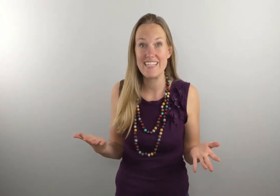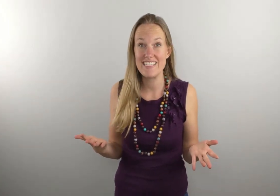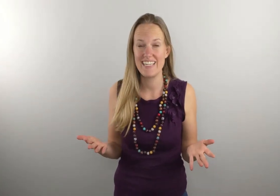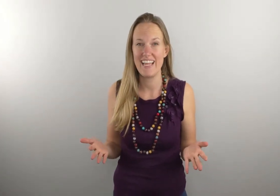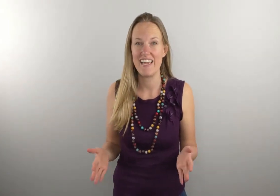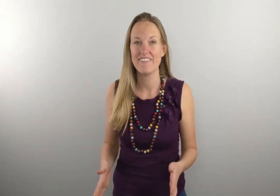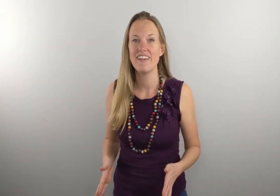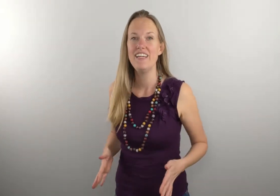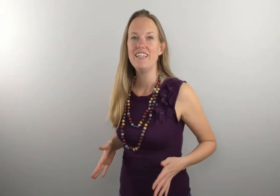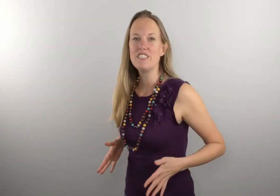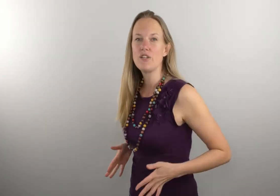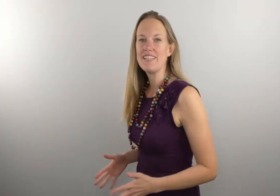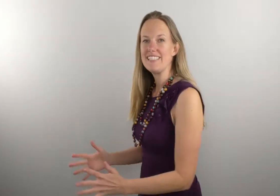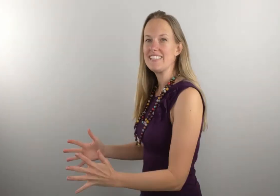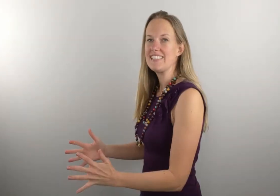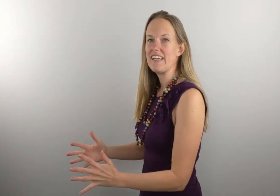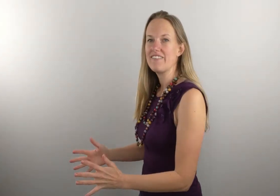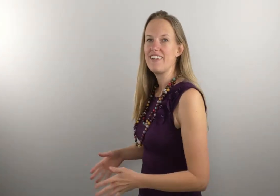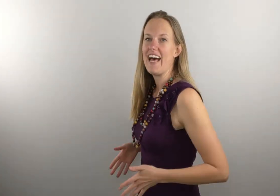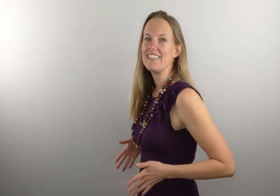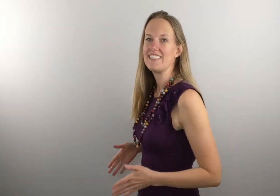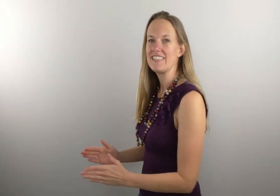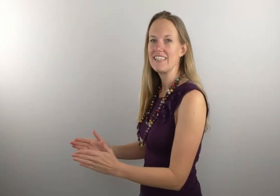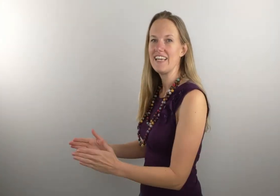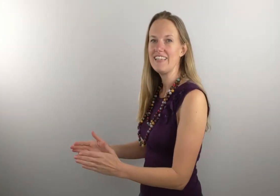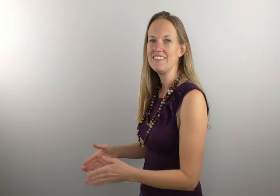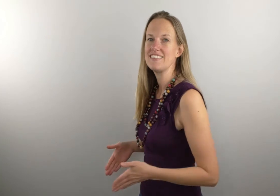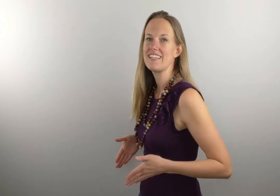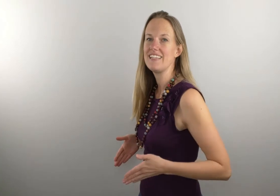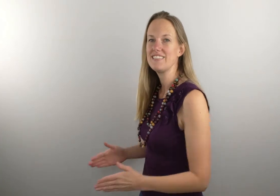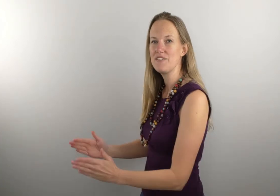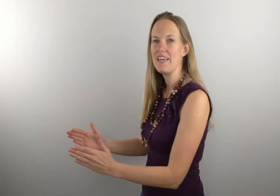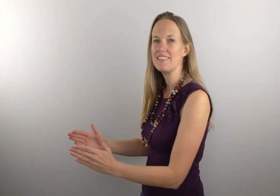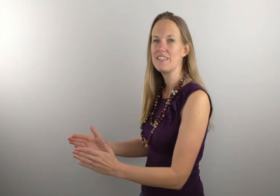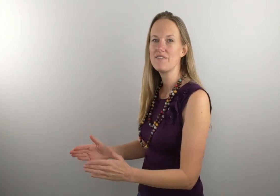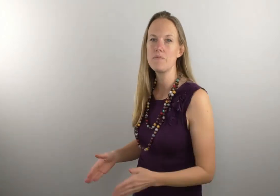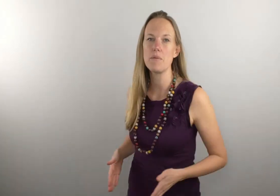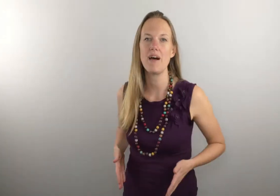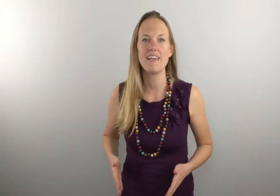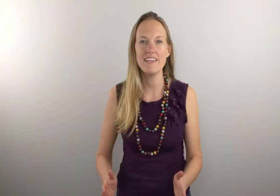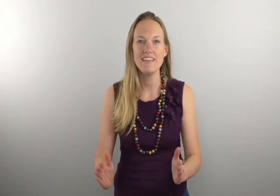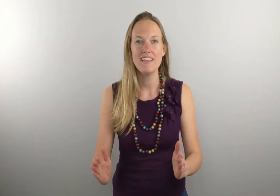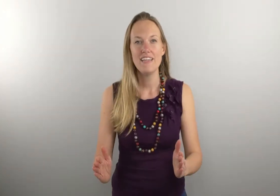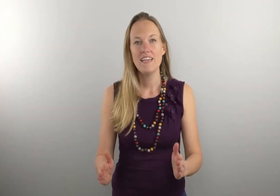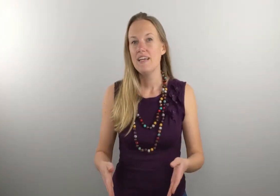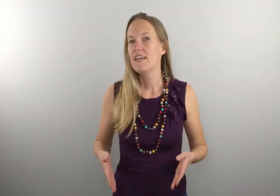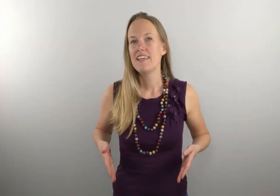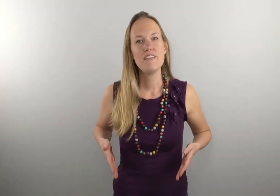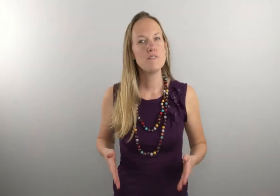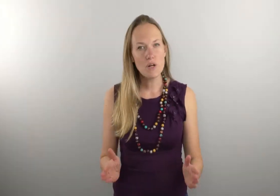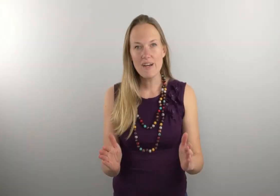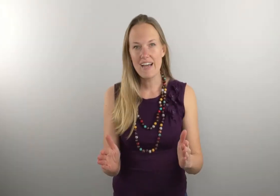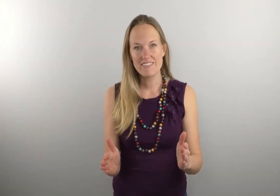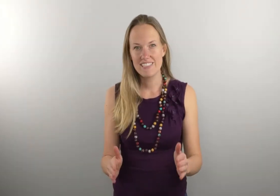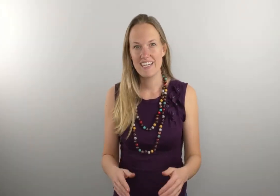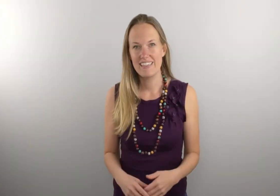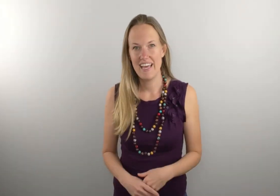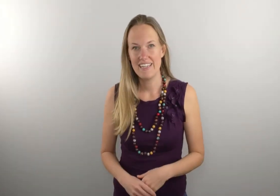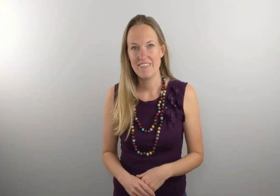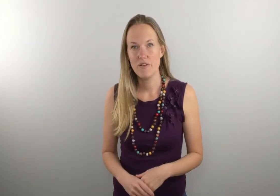to life. So this is the sign for let, okay? Just kind of two hands out from your body. You don't have to sign let. If you